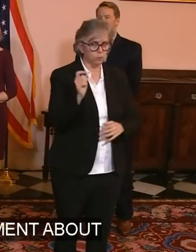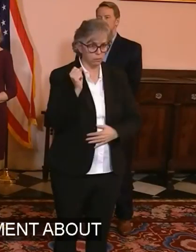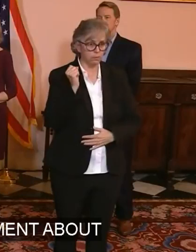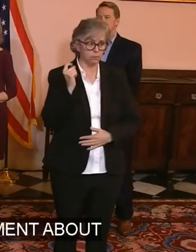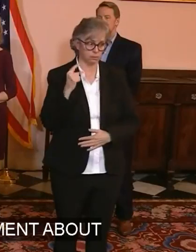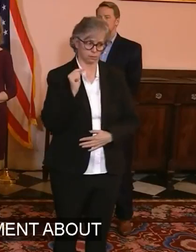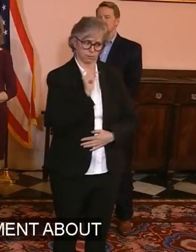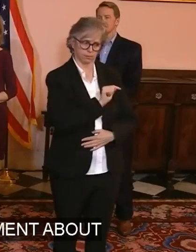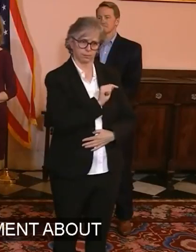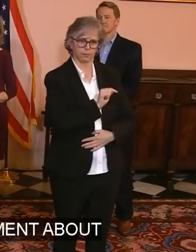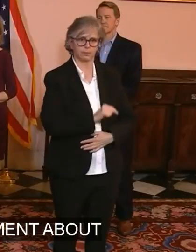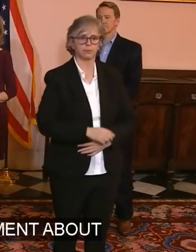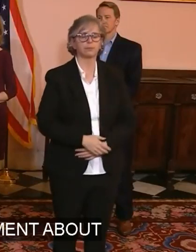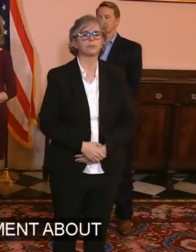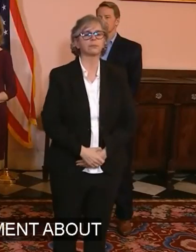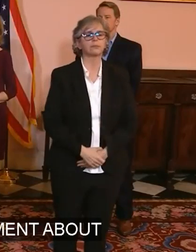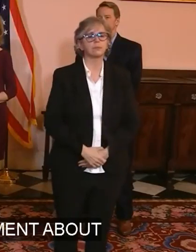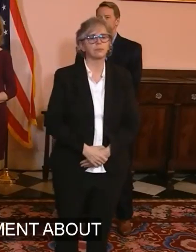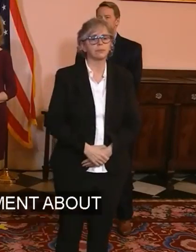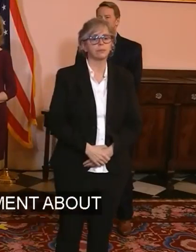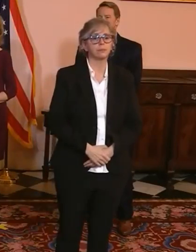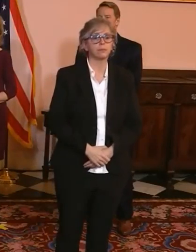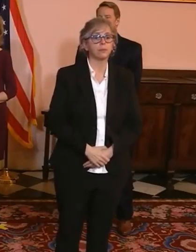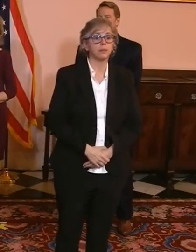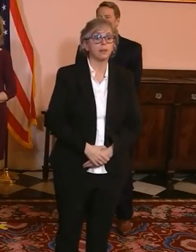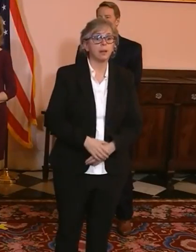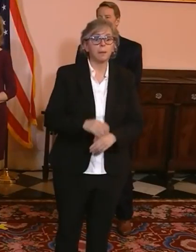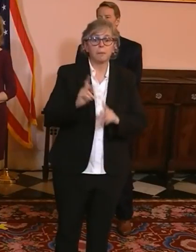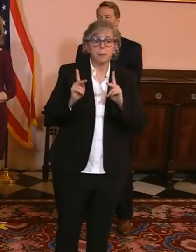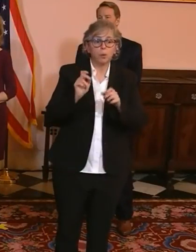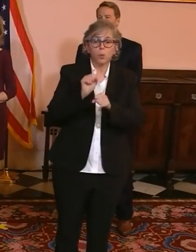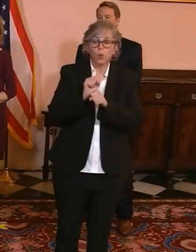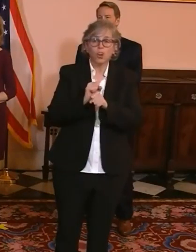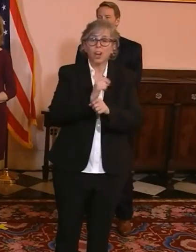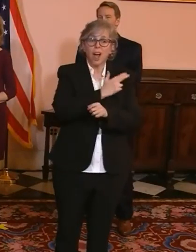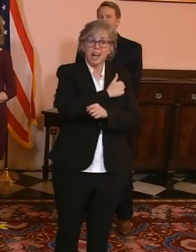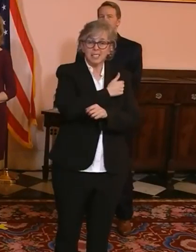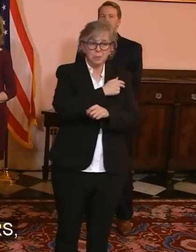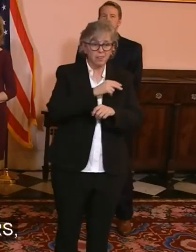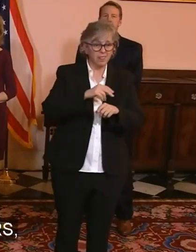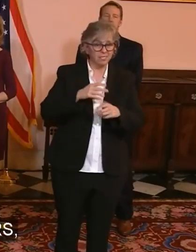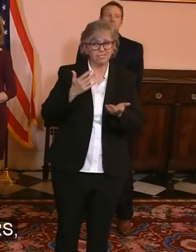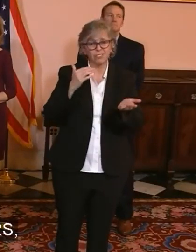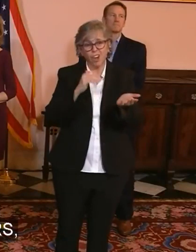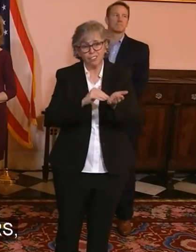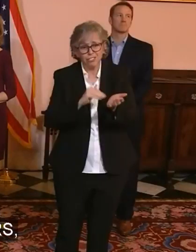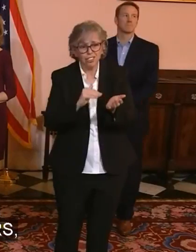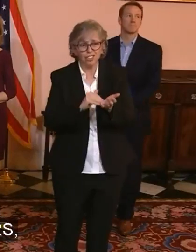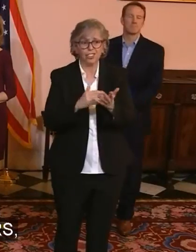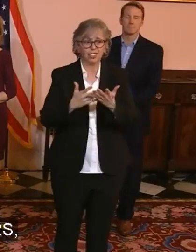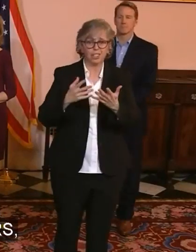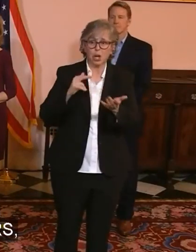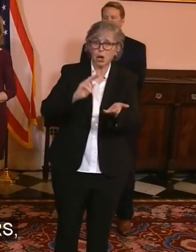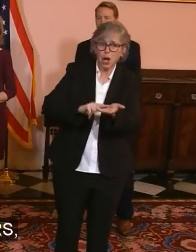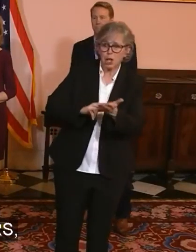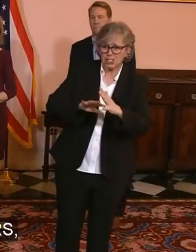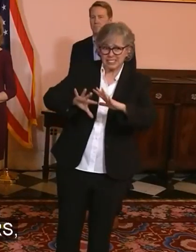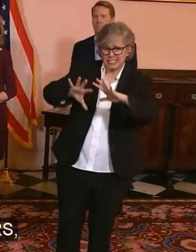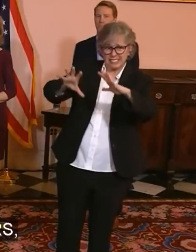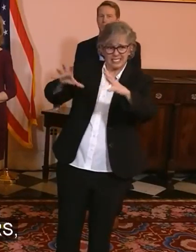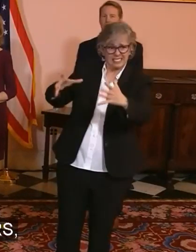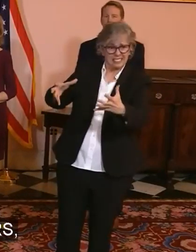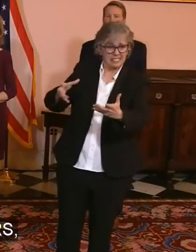Keeping our health workers, our doctors, our nurses, our first responders,